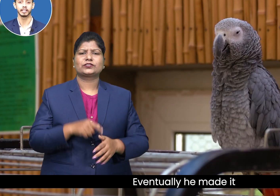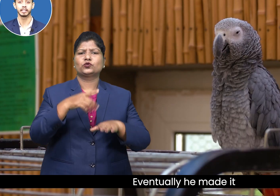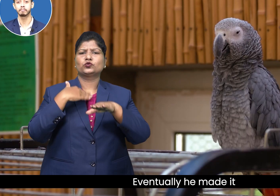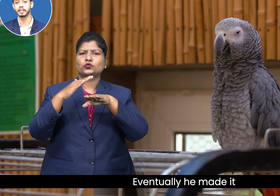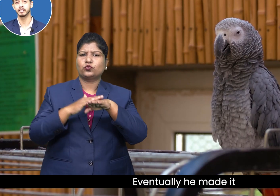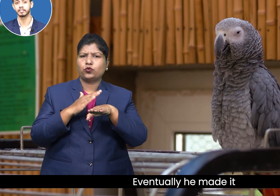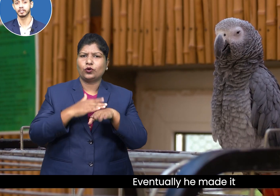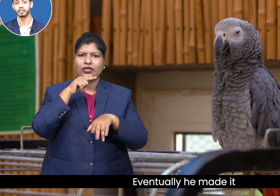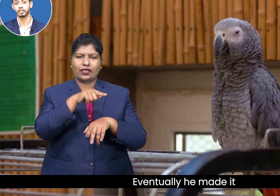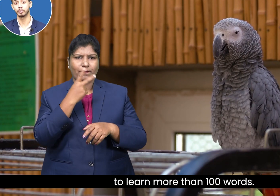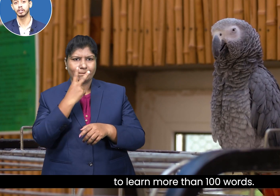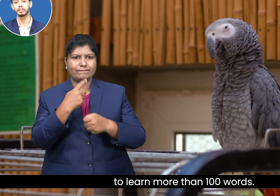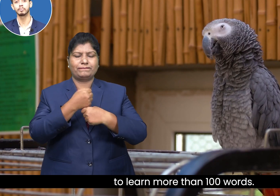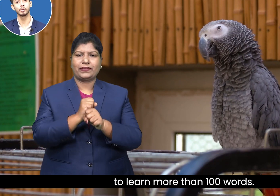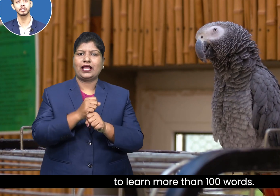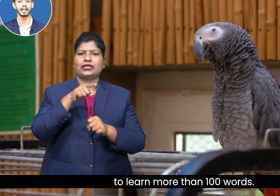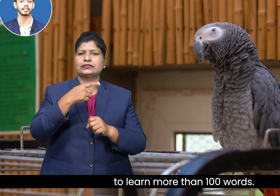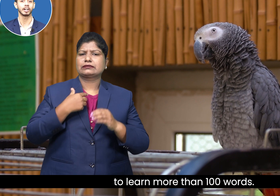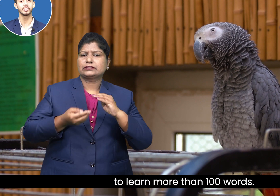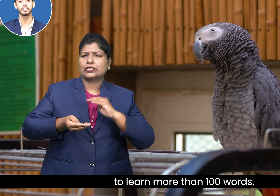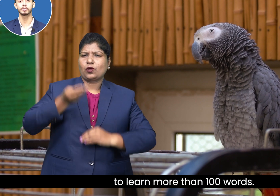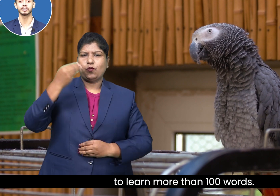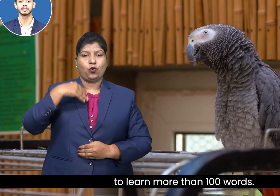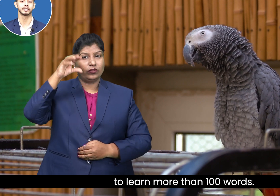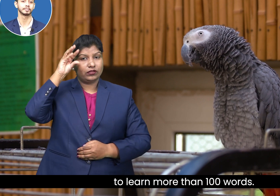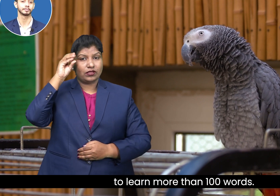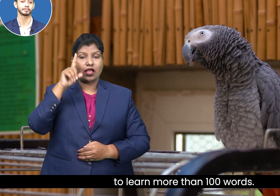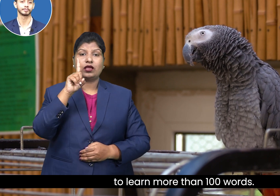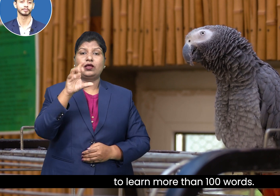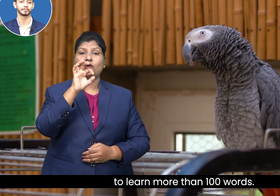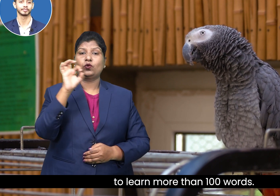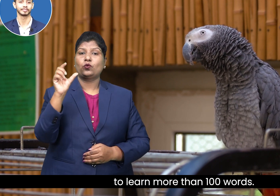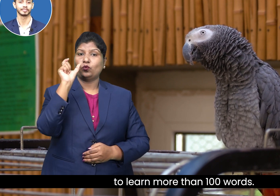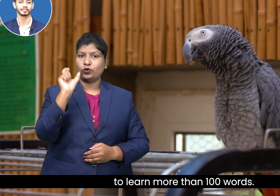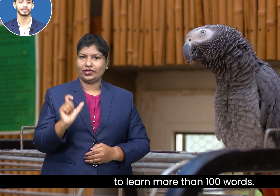Eventually, he made it to learn more than 100 words.